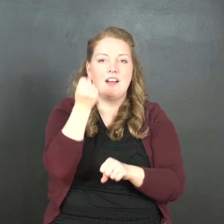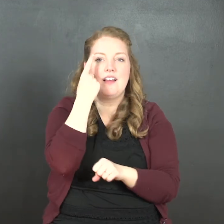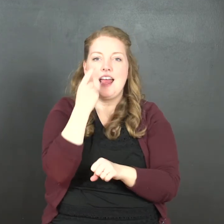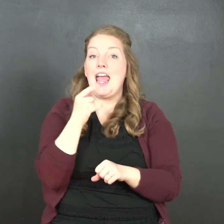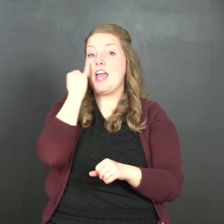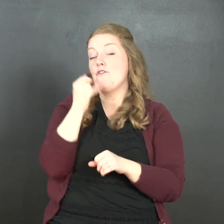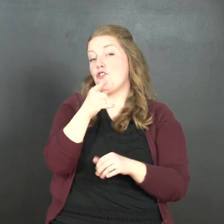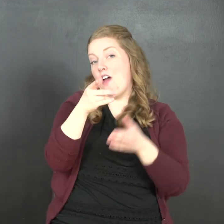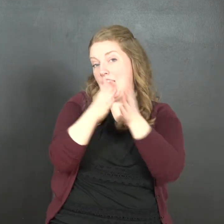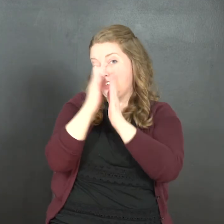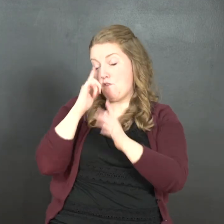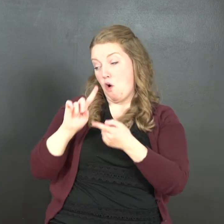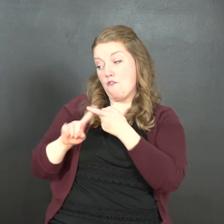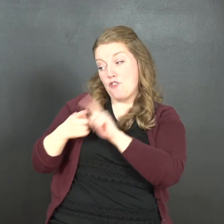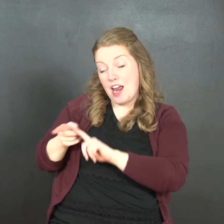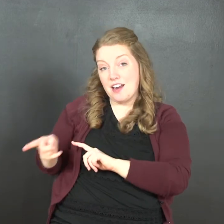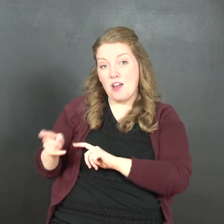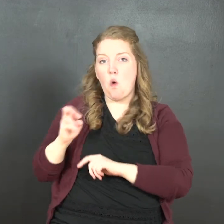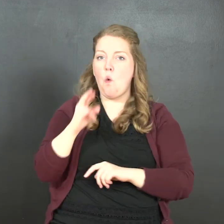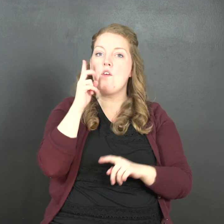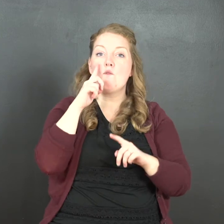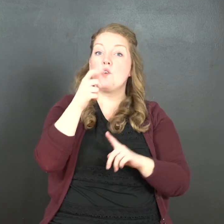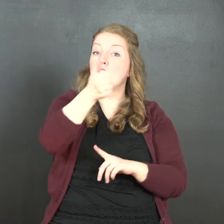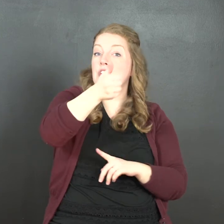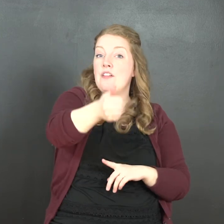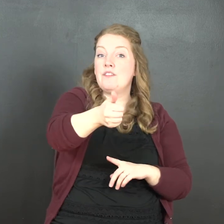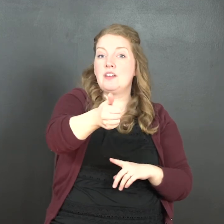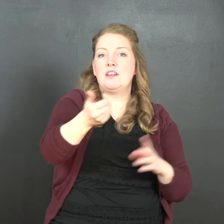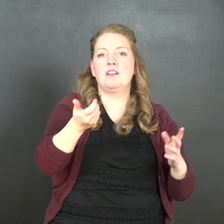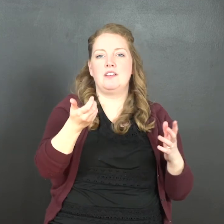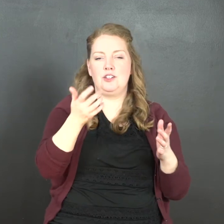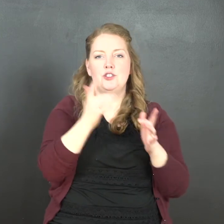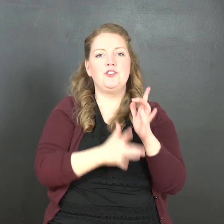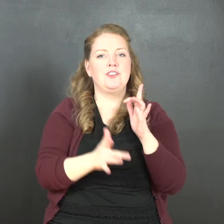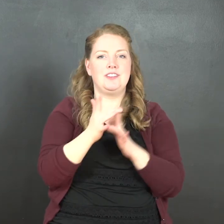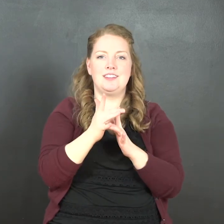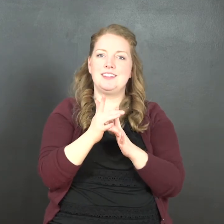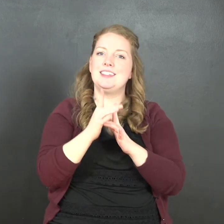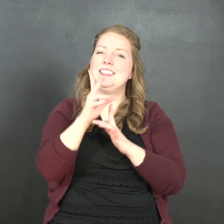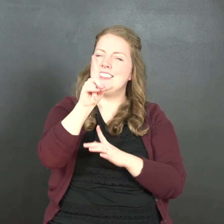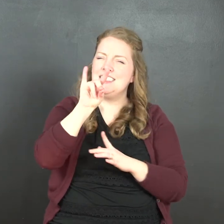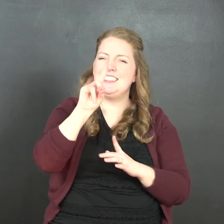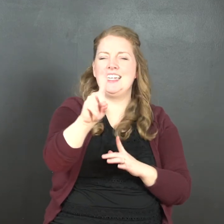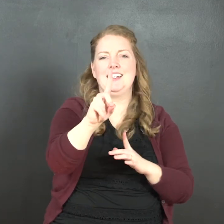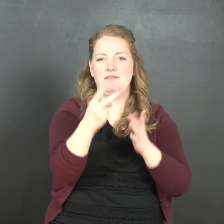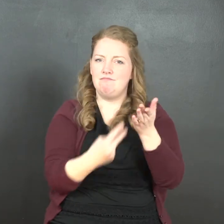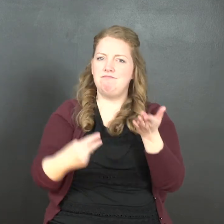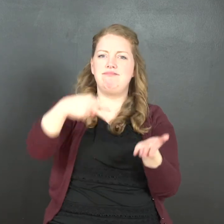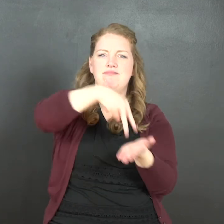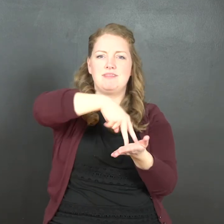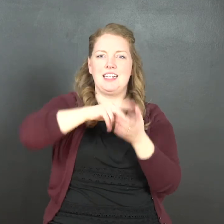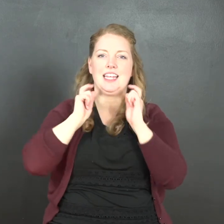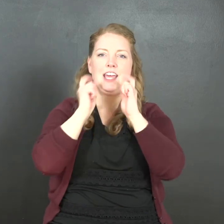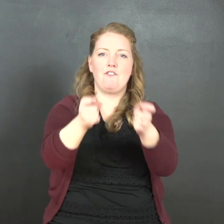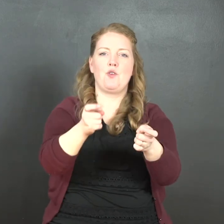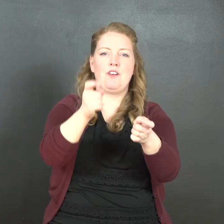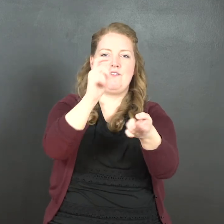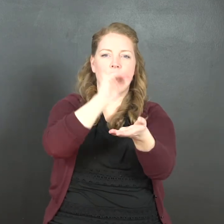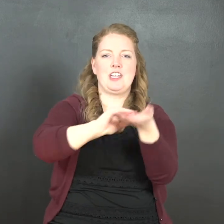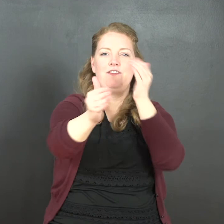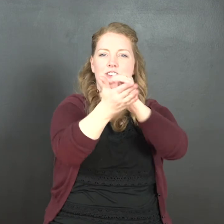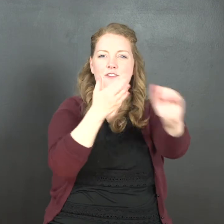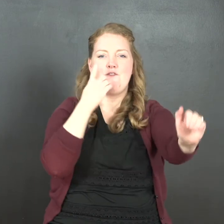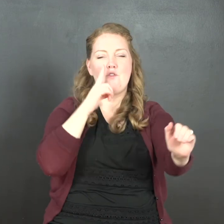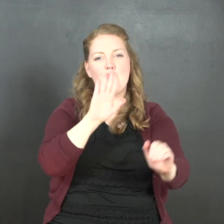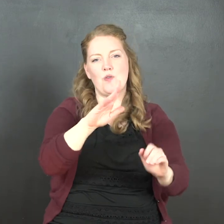you too can be set free from the sin that's in your life. Would you bow your heads with me? In just